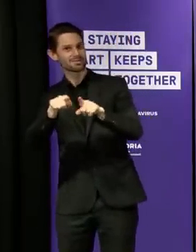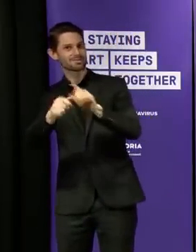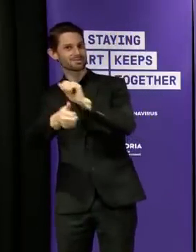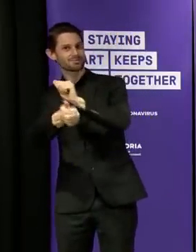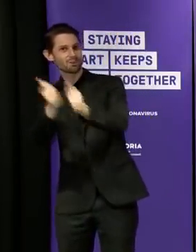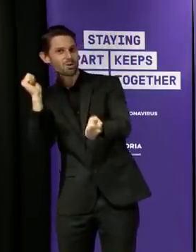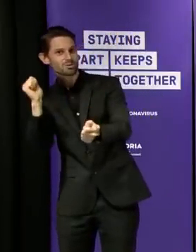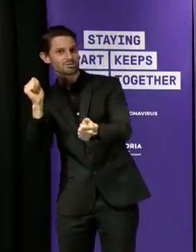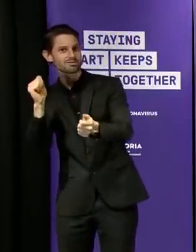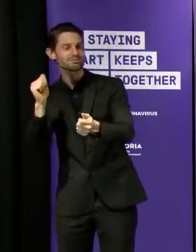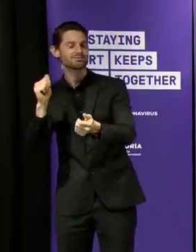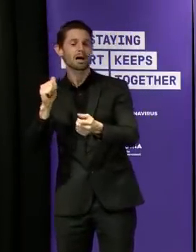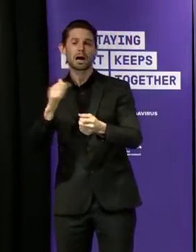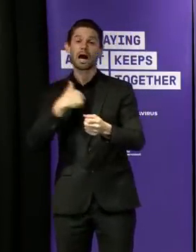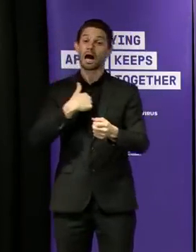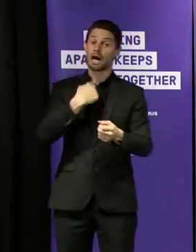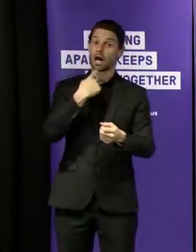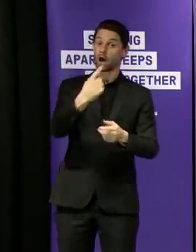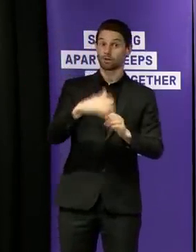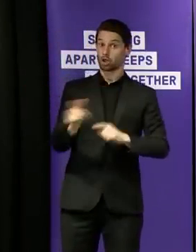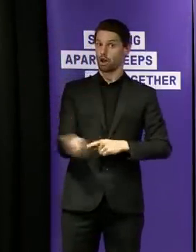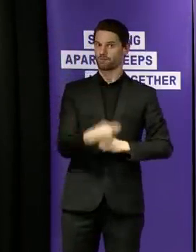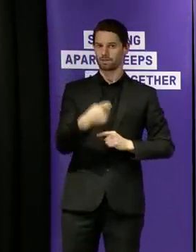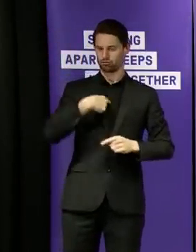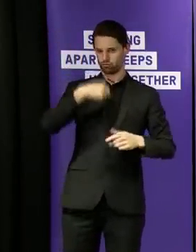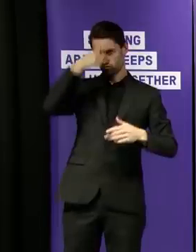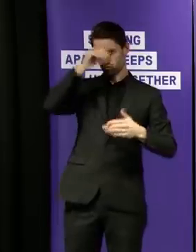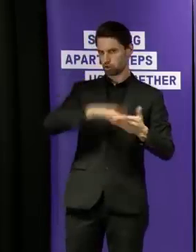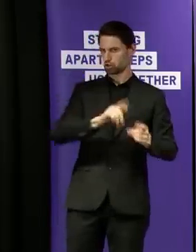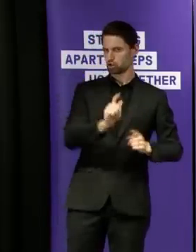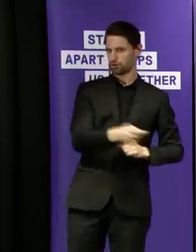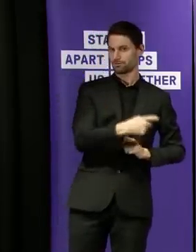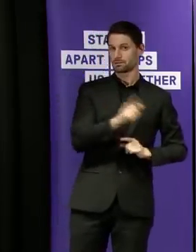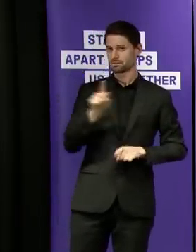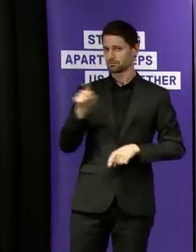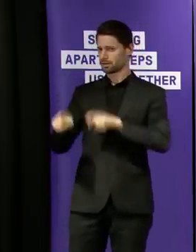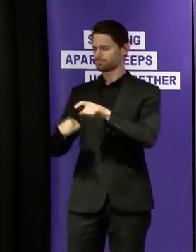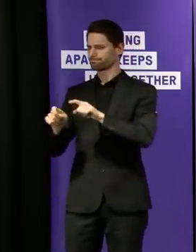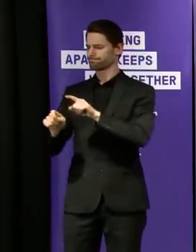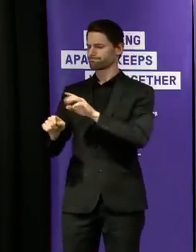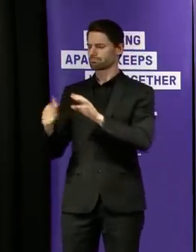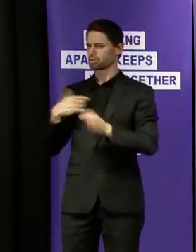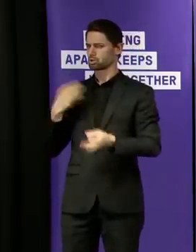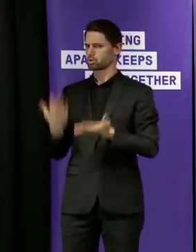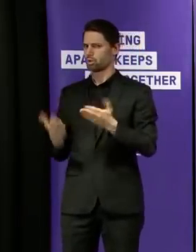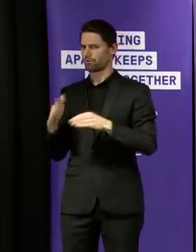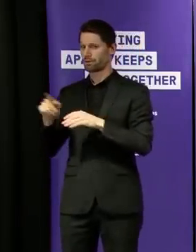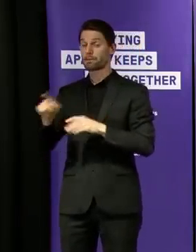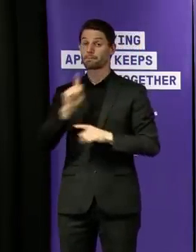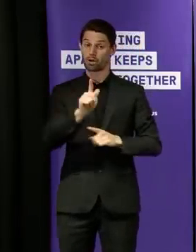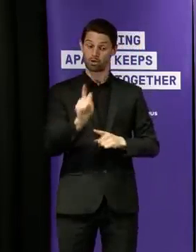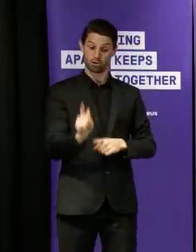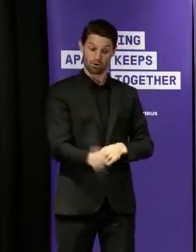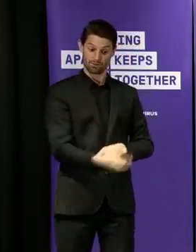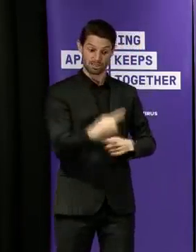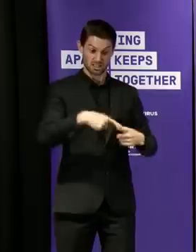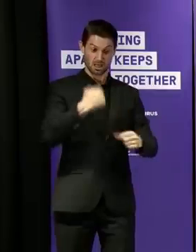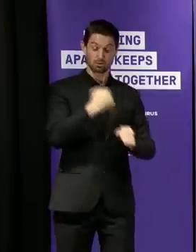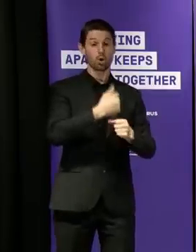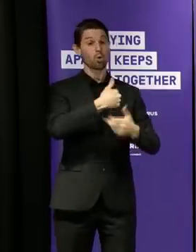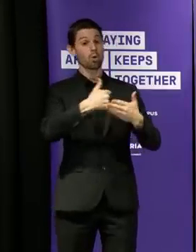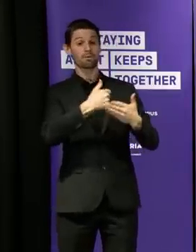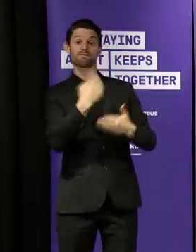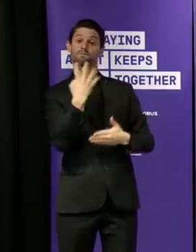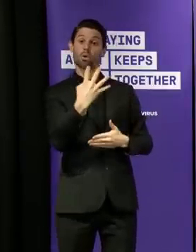give you the golf example, I'm a bit more familiar with that than cycling. If there's a specific cycling issue, we can come back to you on that. But golf's normally played